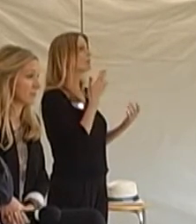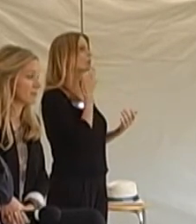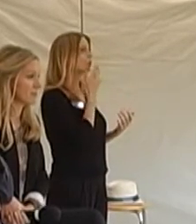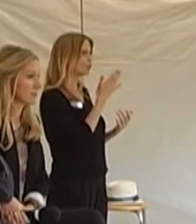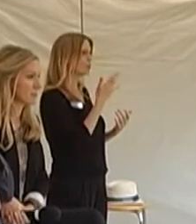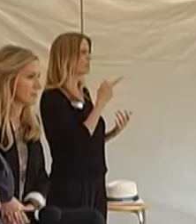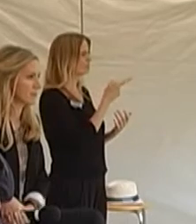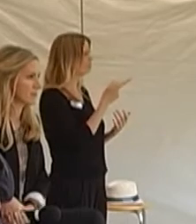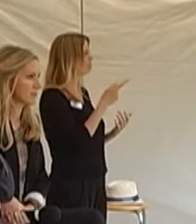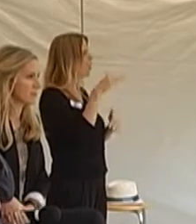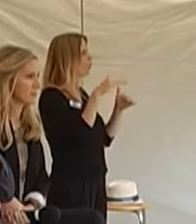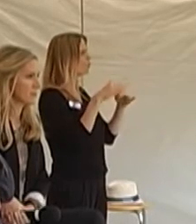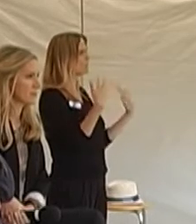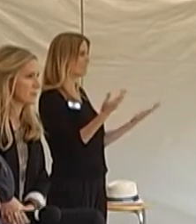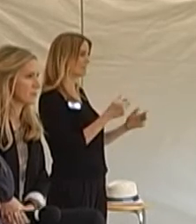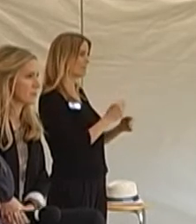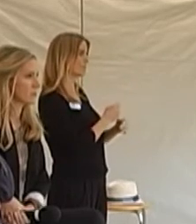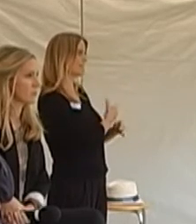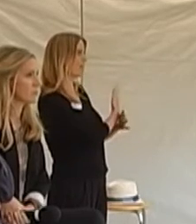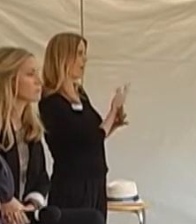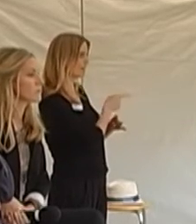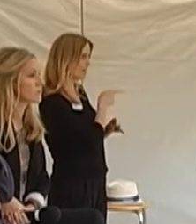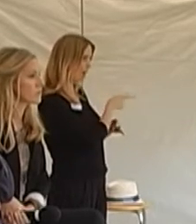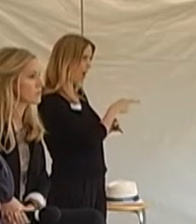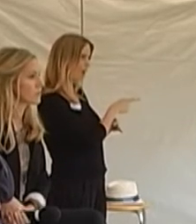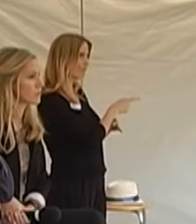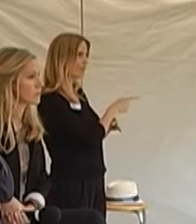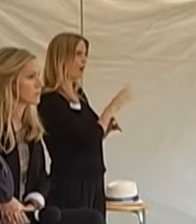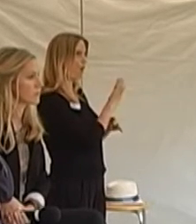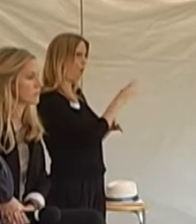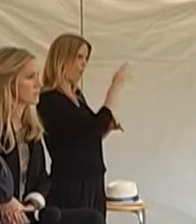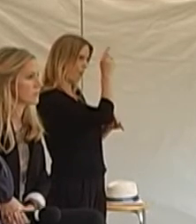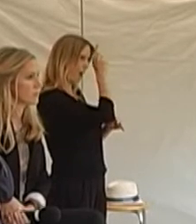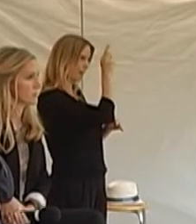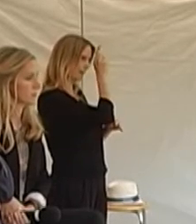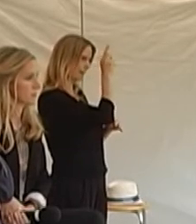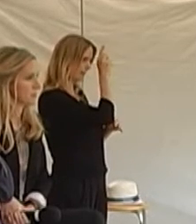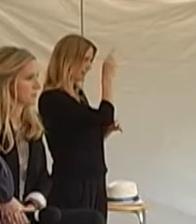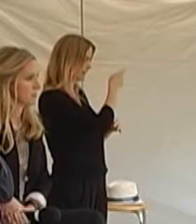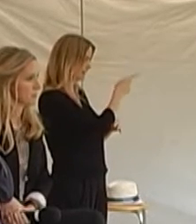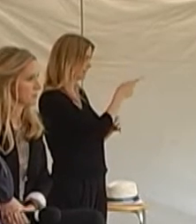slightly, the Scandinavians, the country that has been